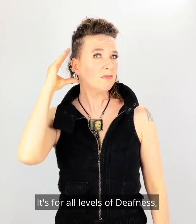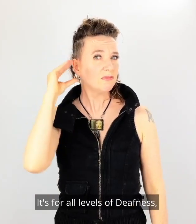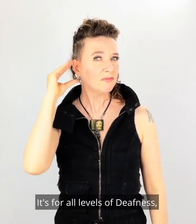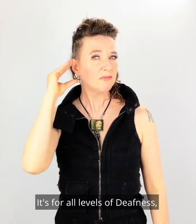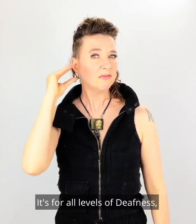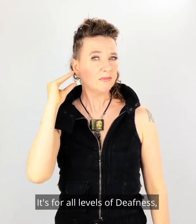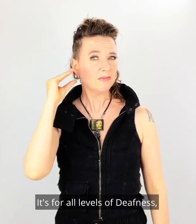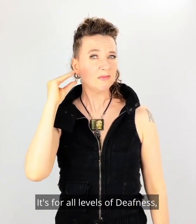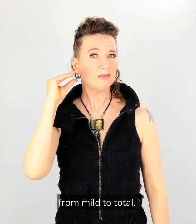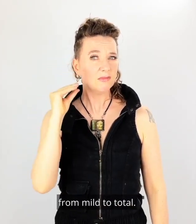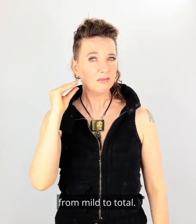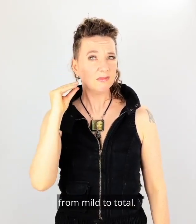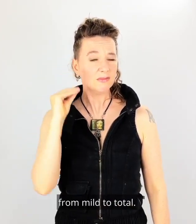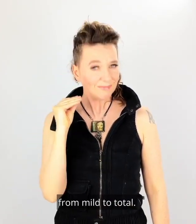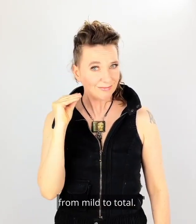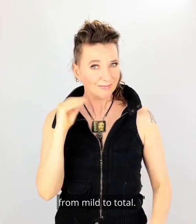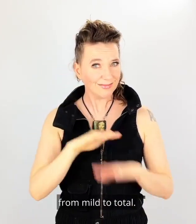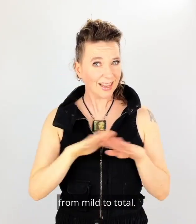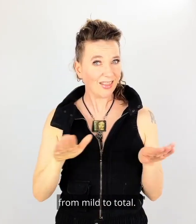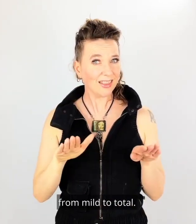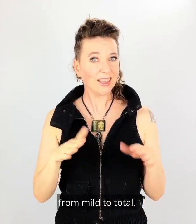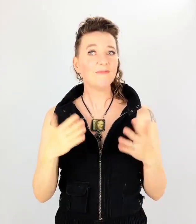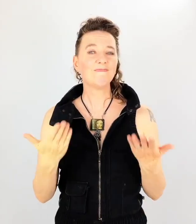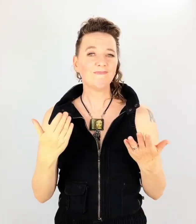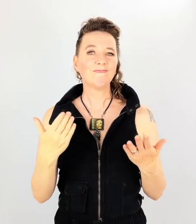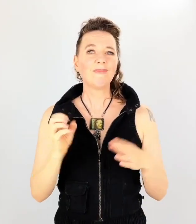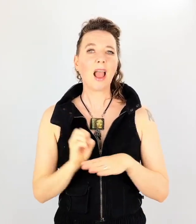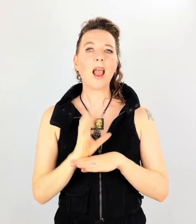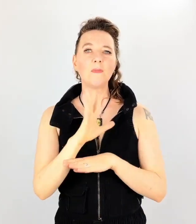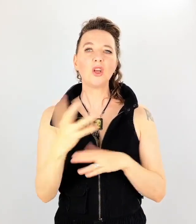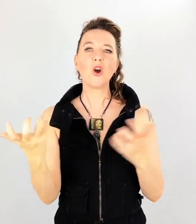levels of deafness, from mild to total.